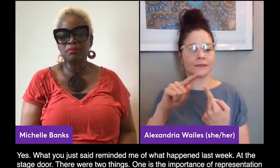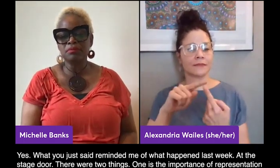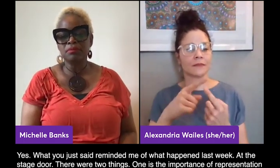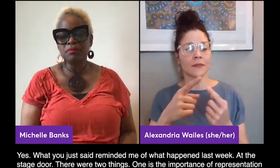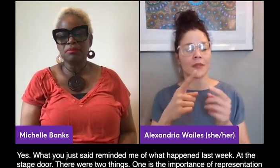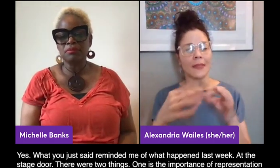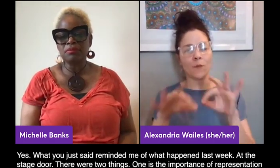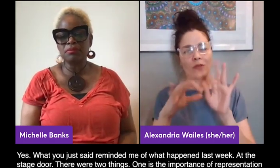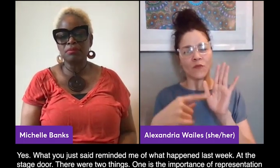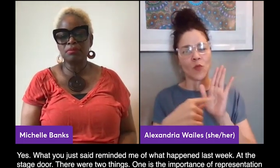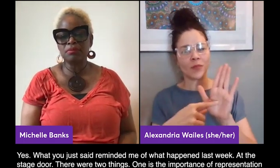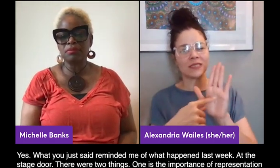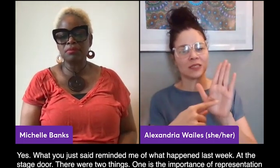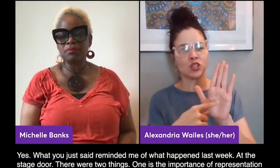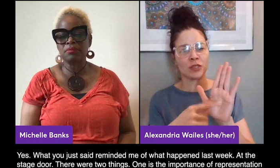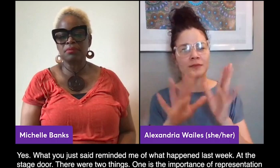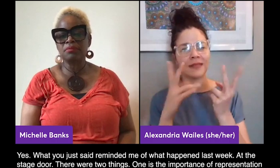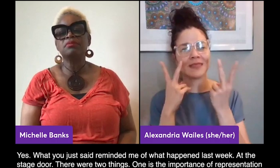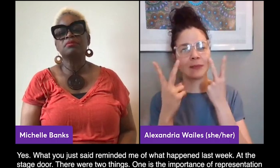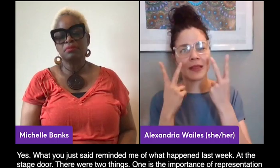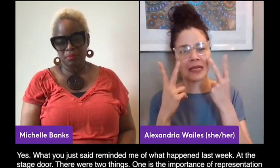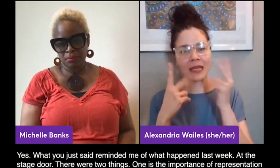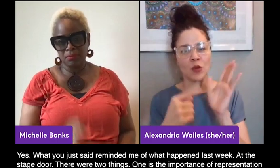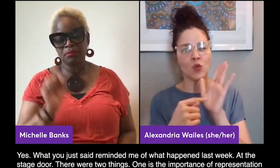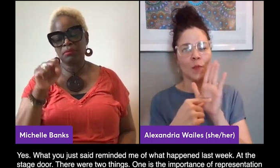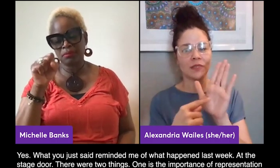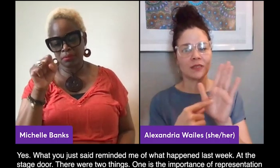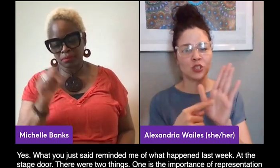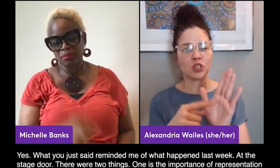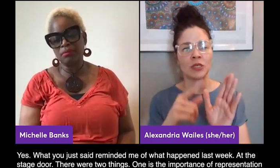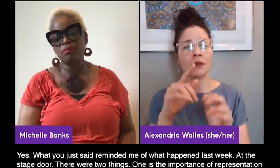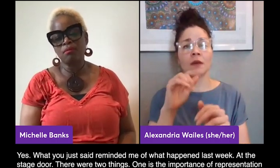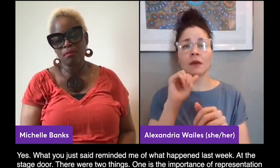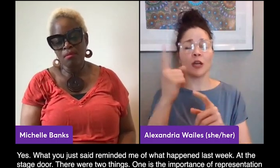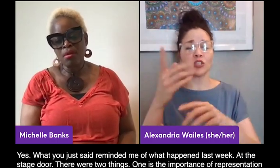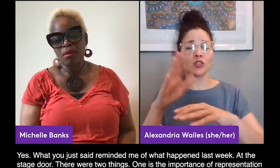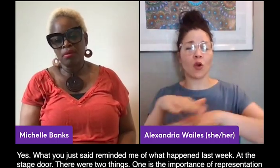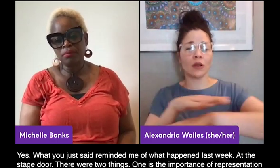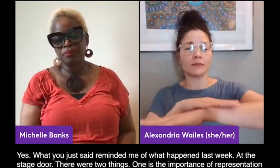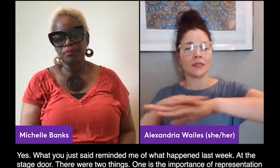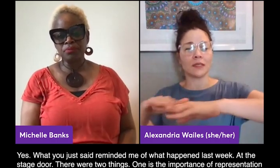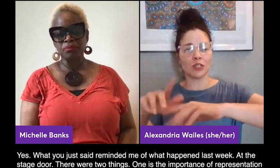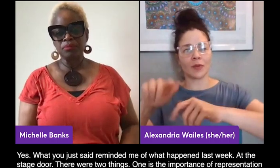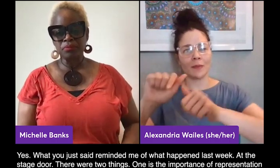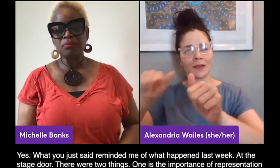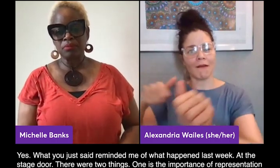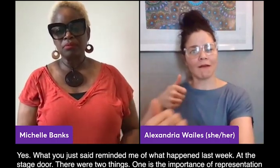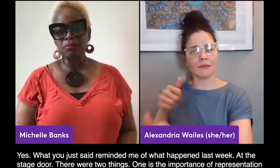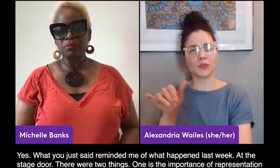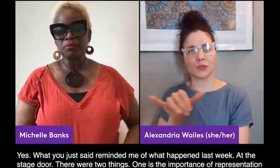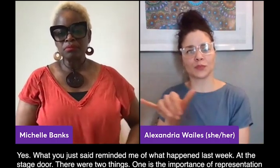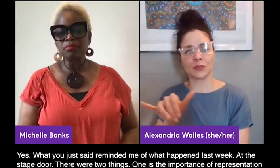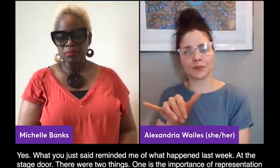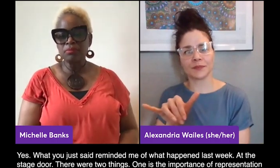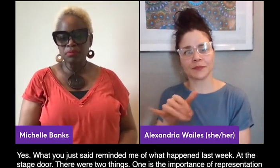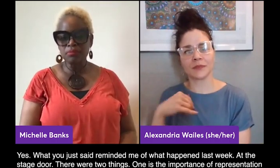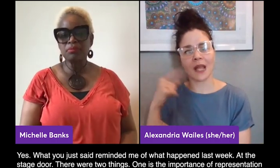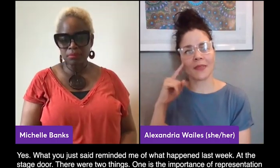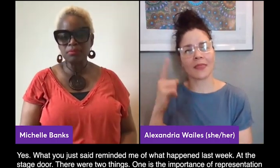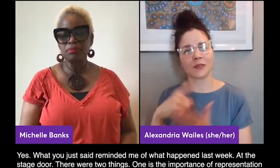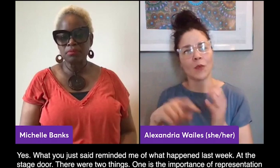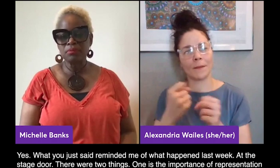and the visibility of representation, not just on the stage, but behind the scenes as well.